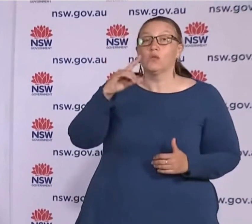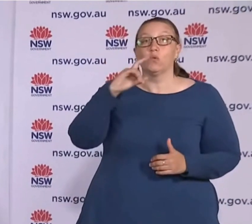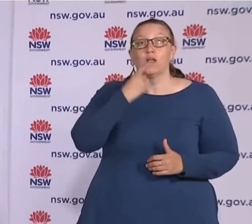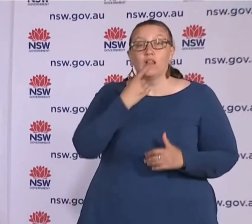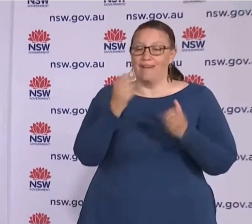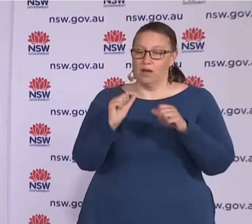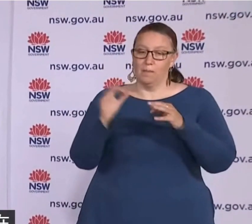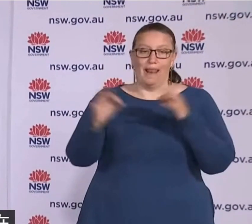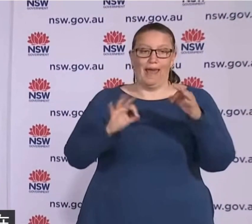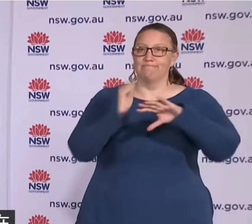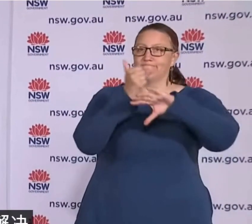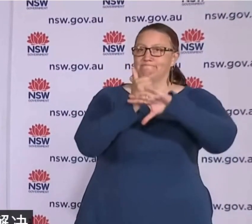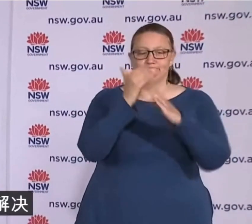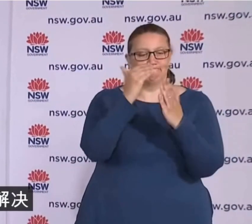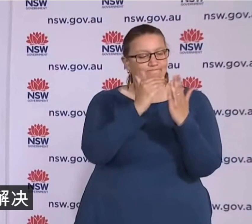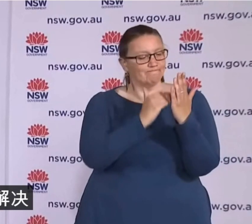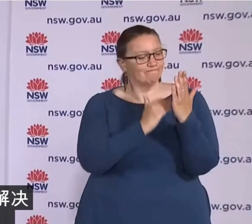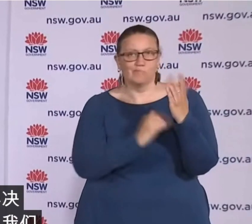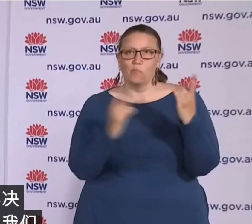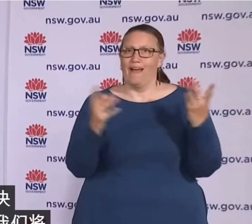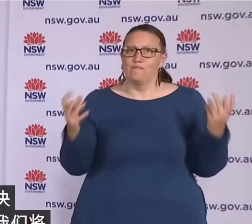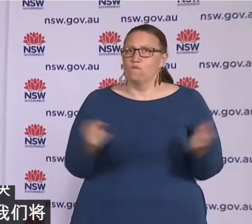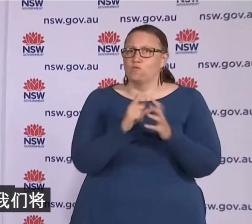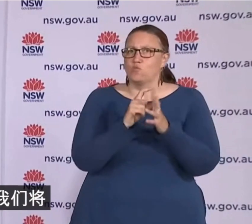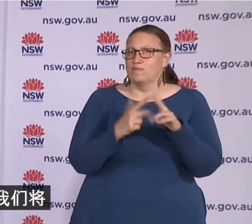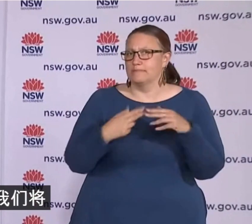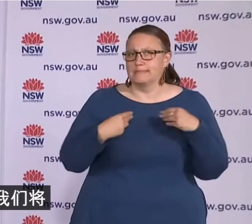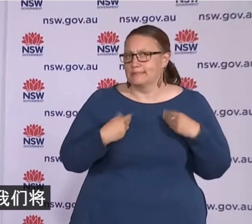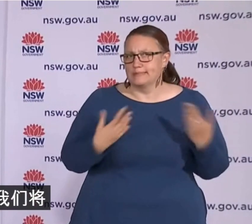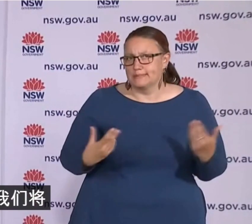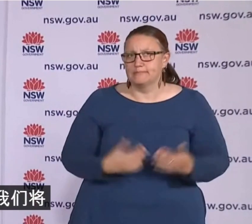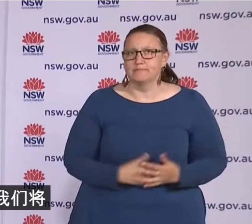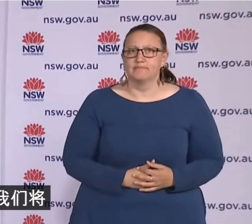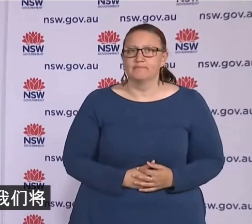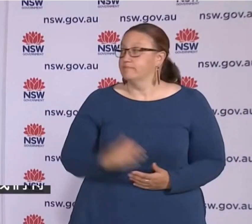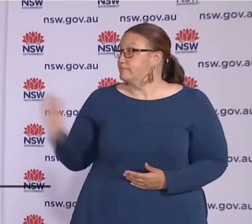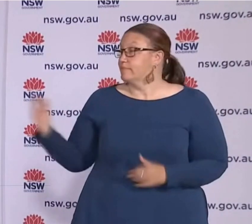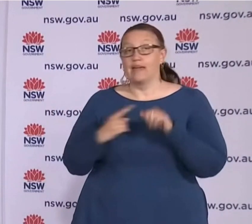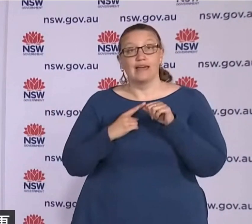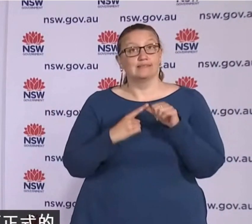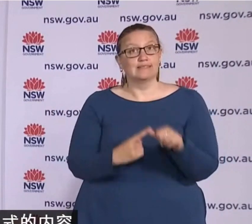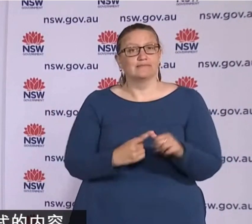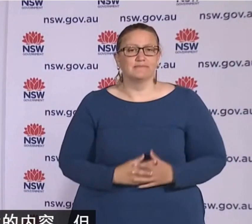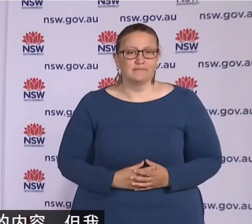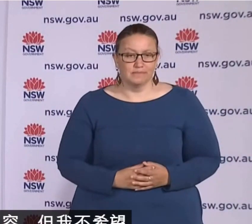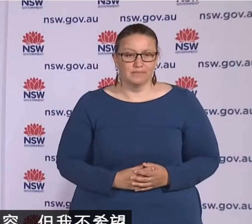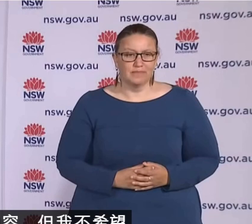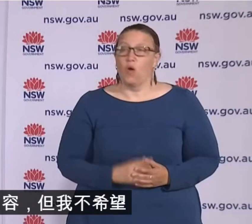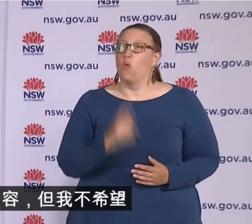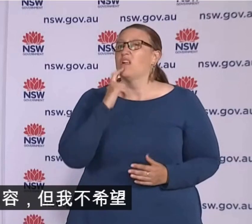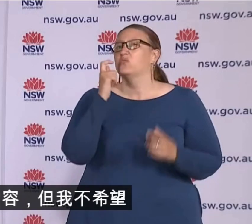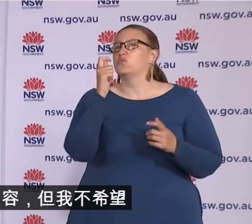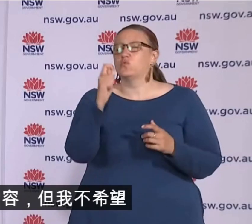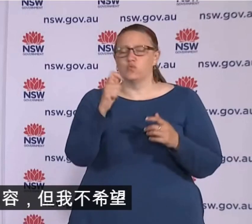Yeah. We're obviously working through those compliance issues, and we'll have something more formal to say in a very short period of time. But I don't